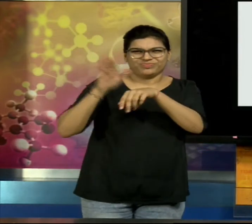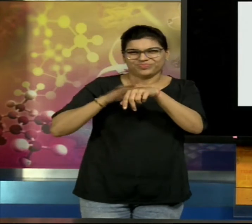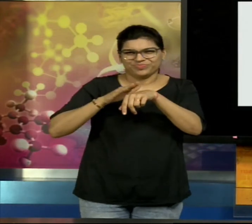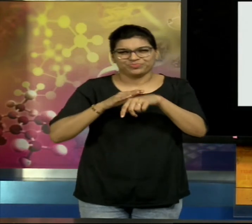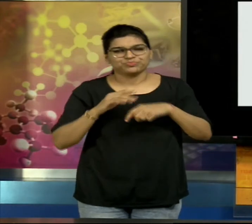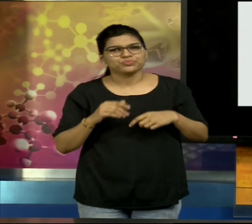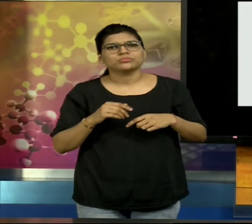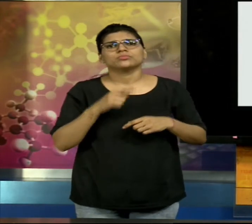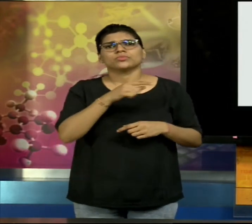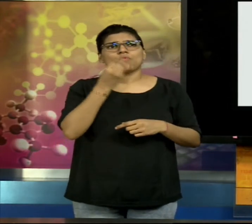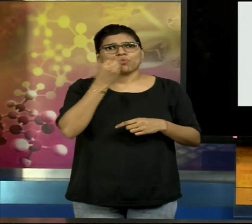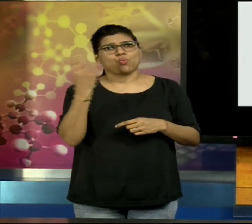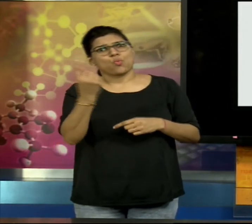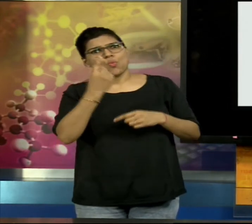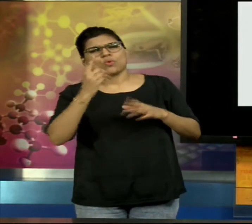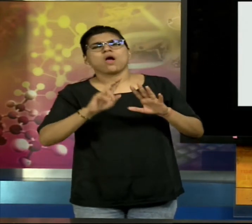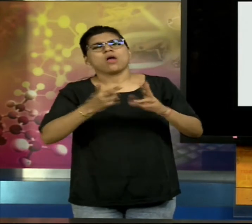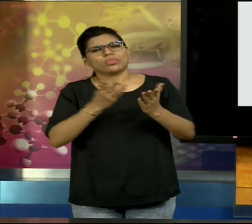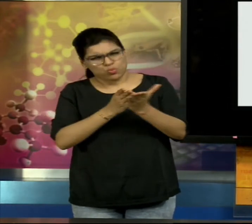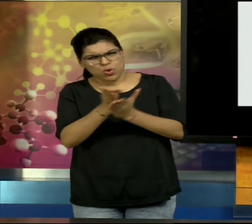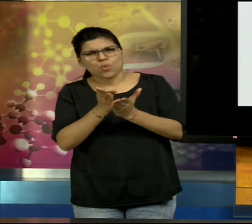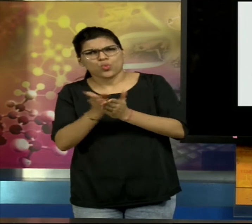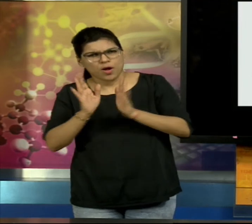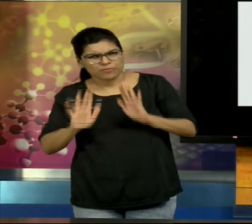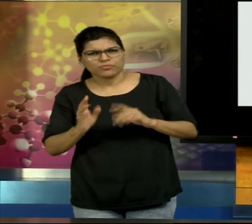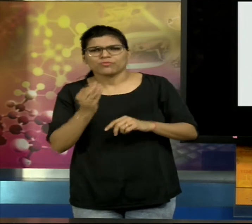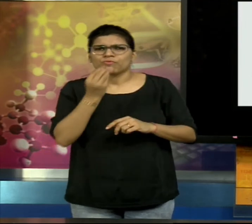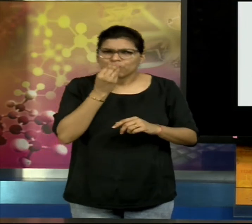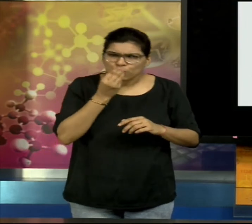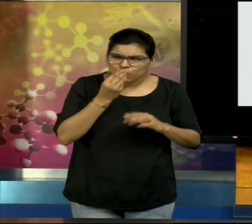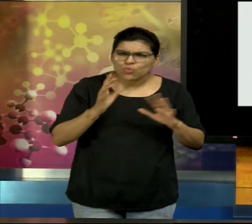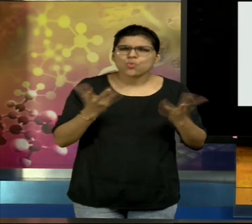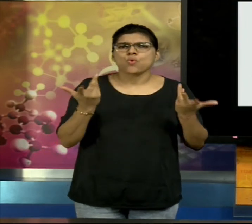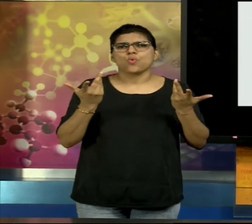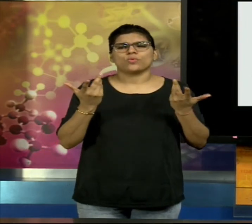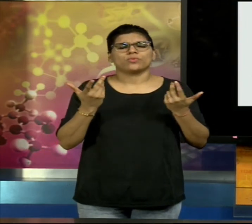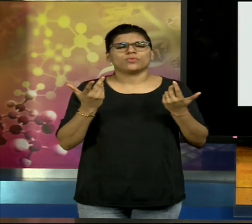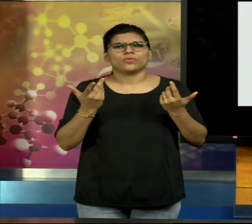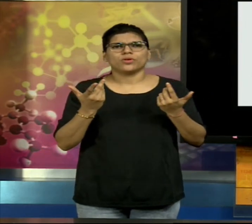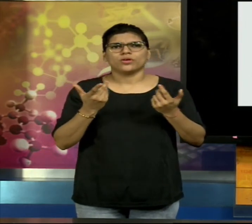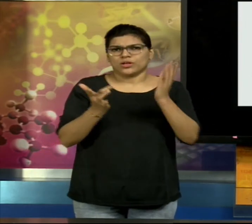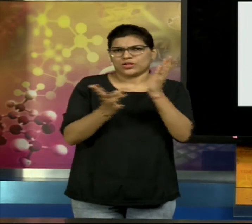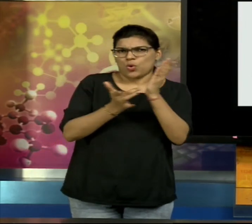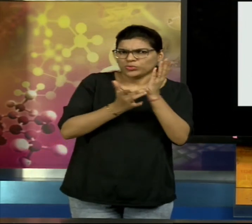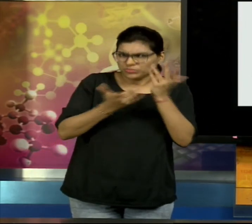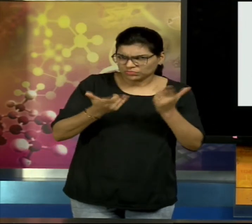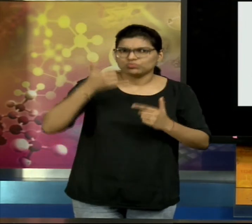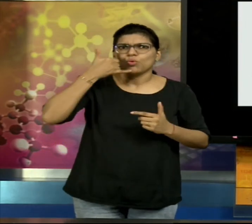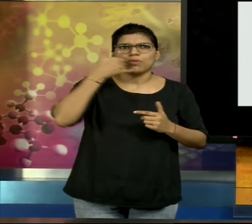different items as per your requirement. There are different items available, different things,